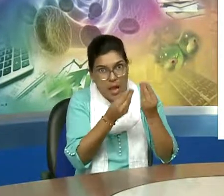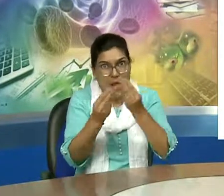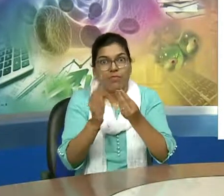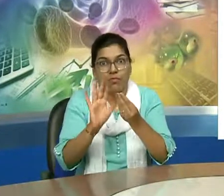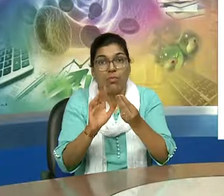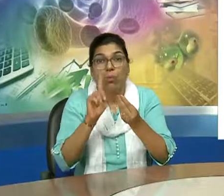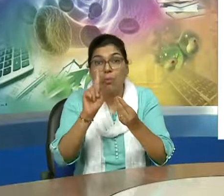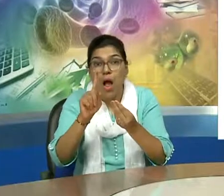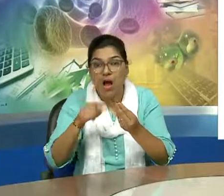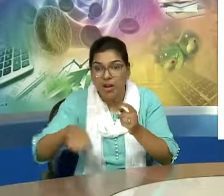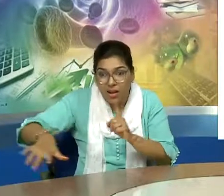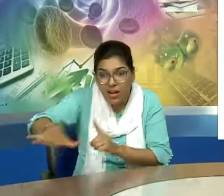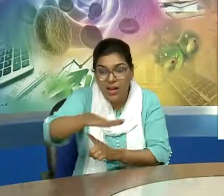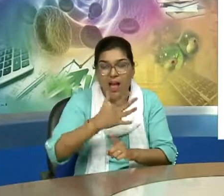algae.